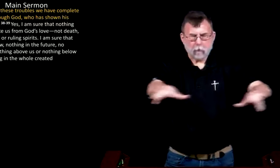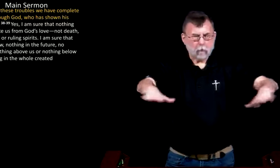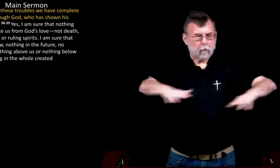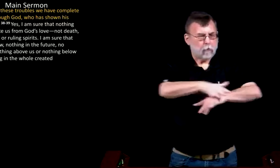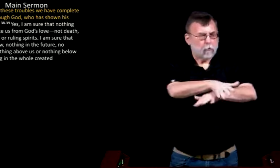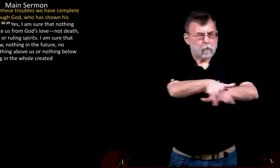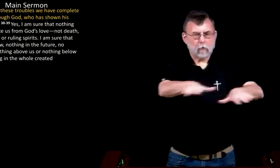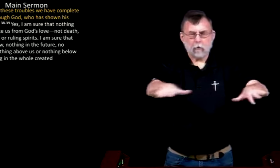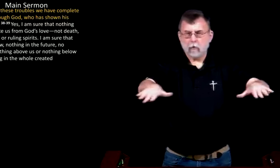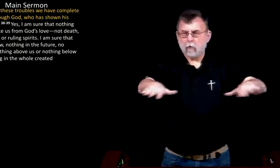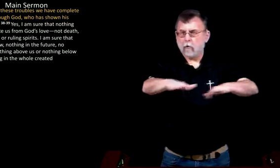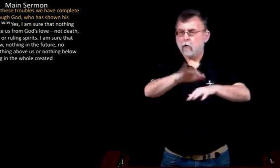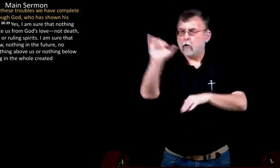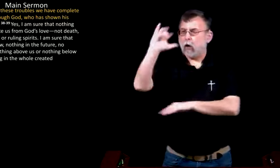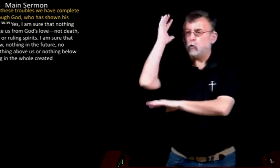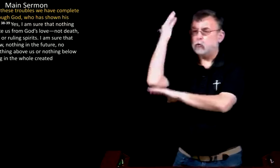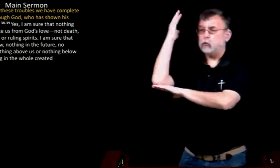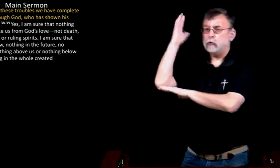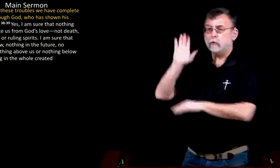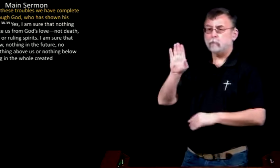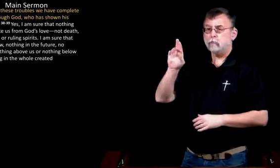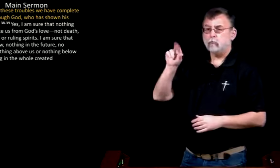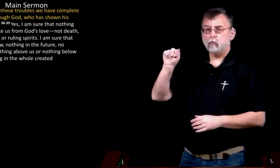you experience in your daily life or journey,